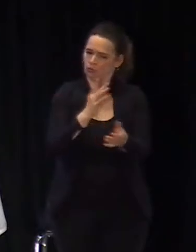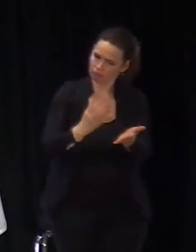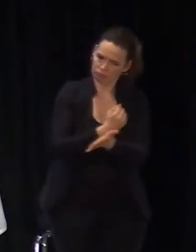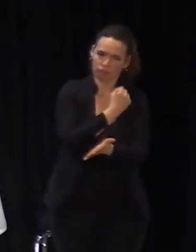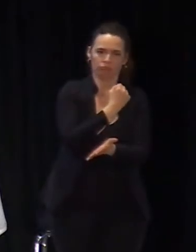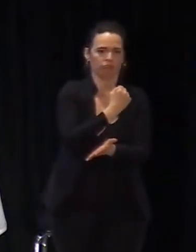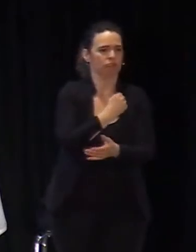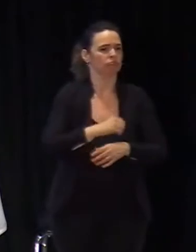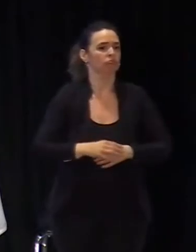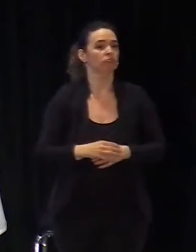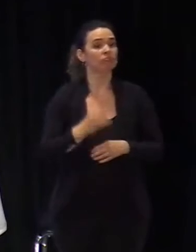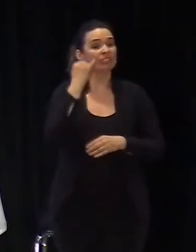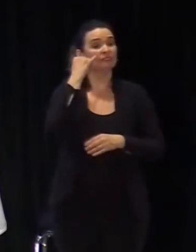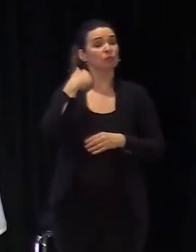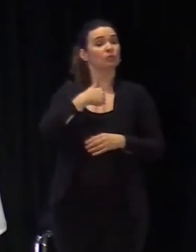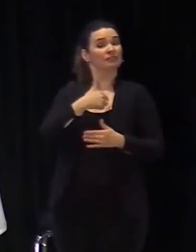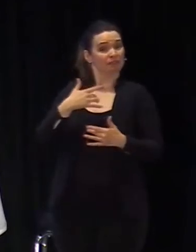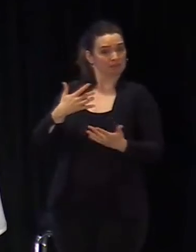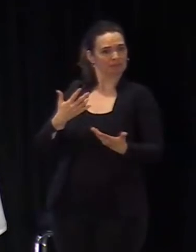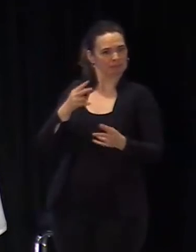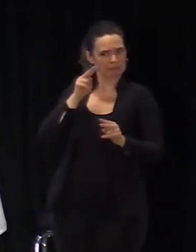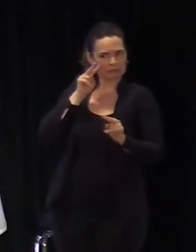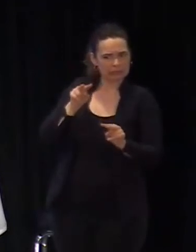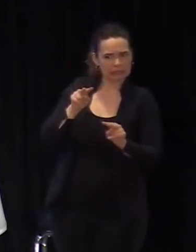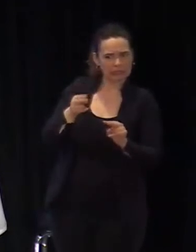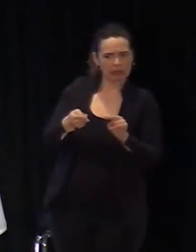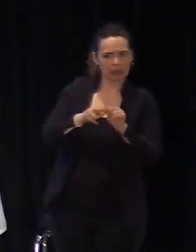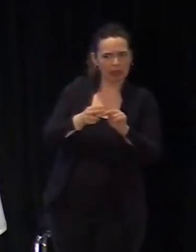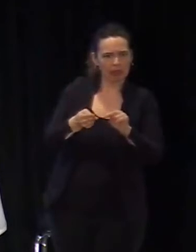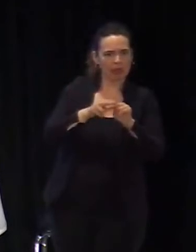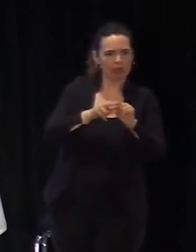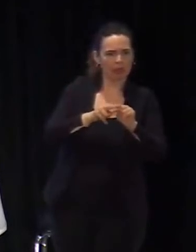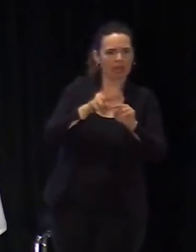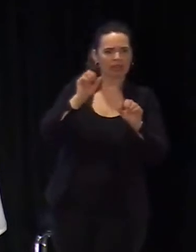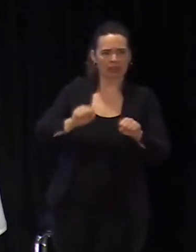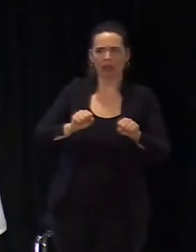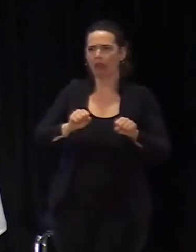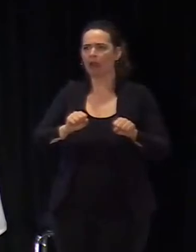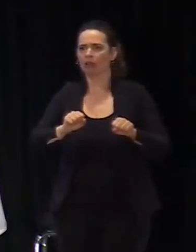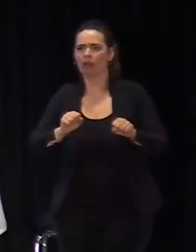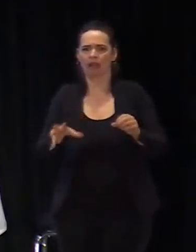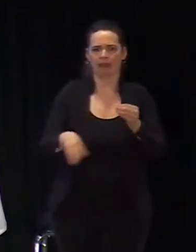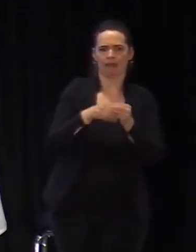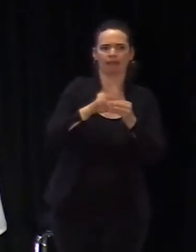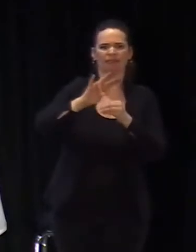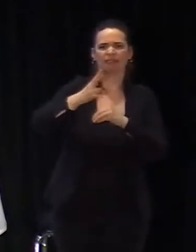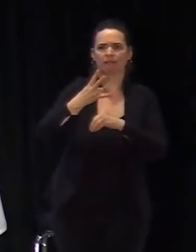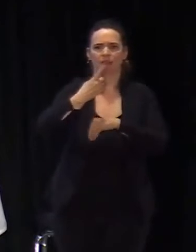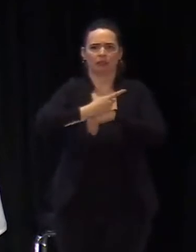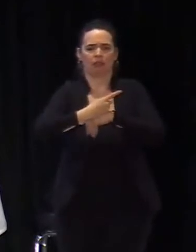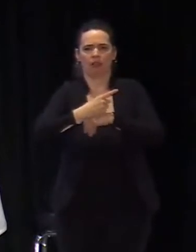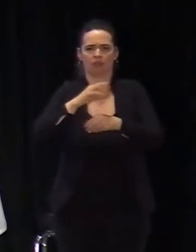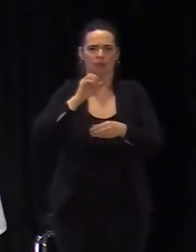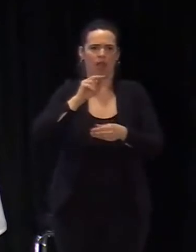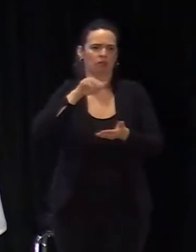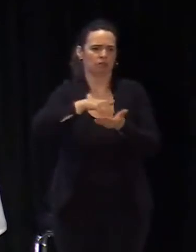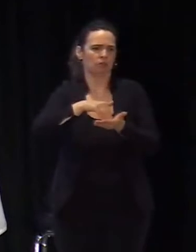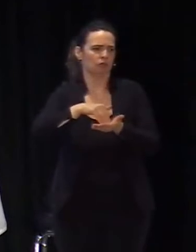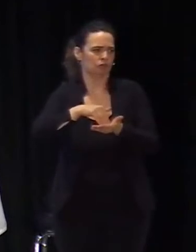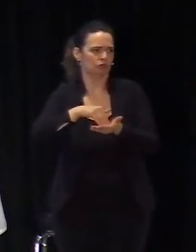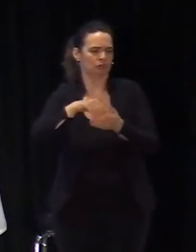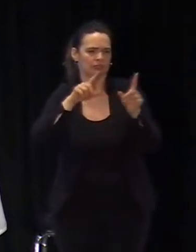we'll do it every day again at the Ond Center. But demand's gone down. A lot of it is because people aren't sick and people don't